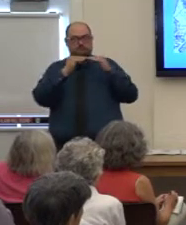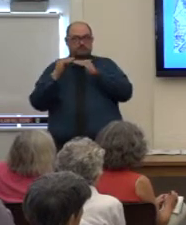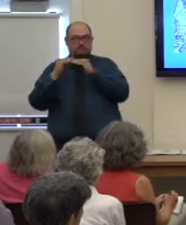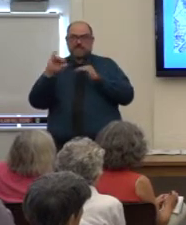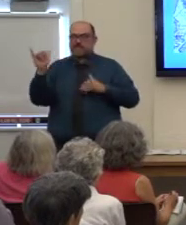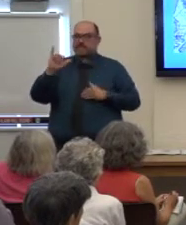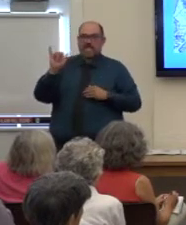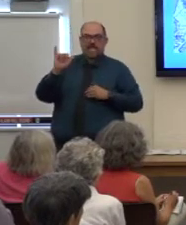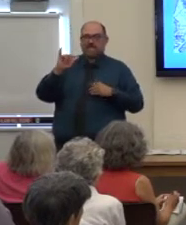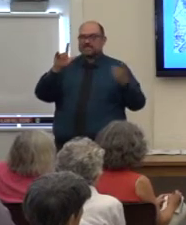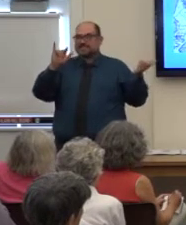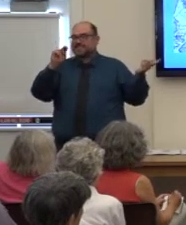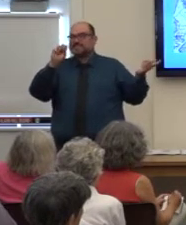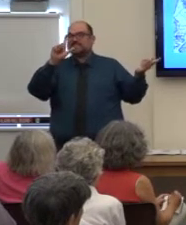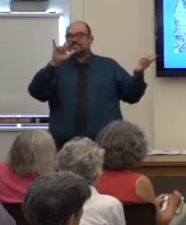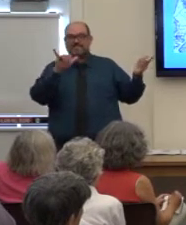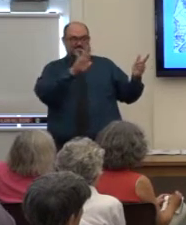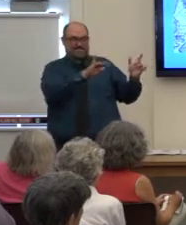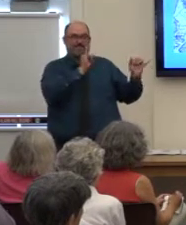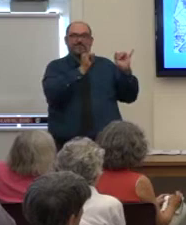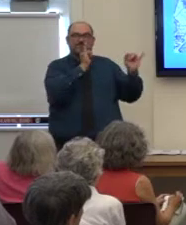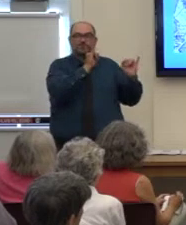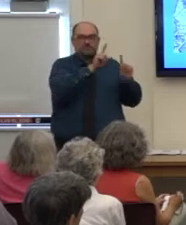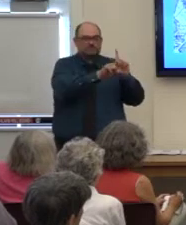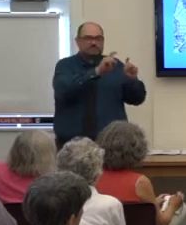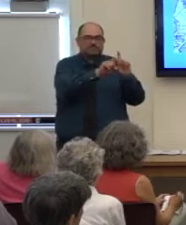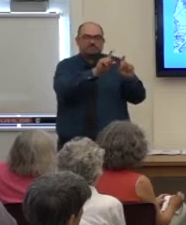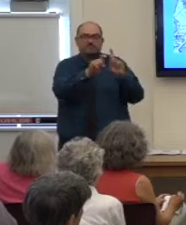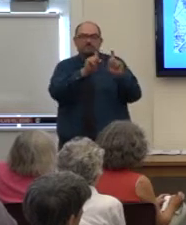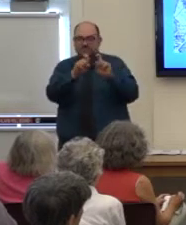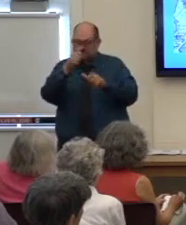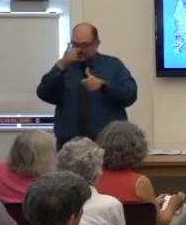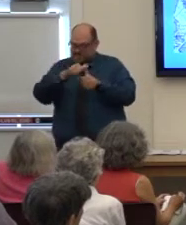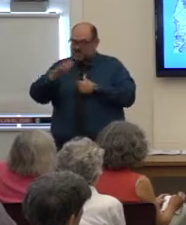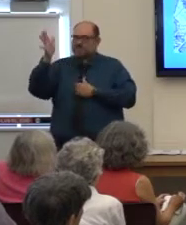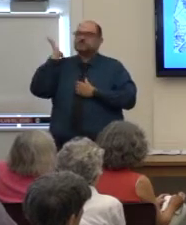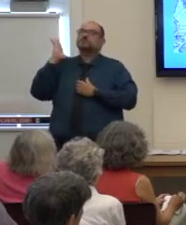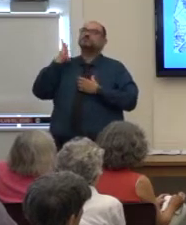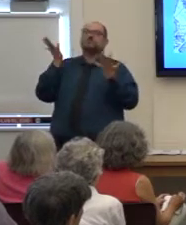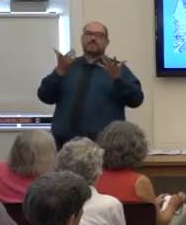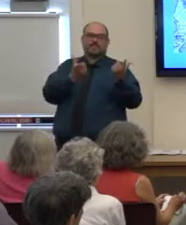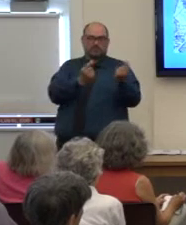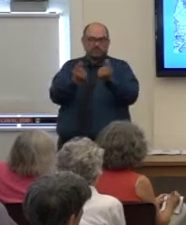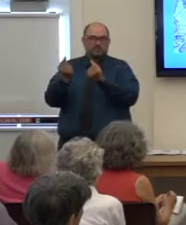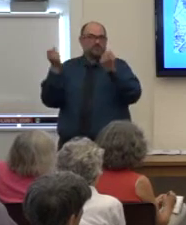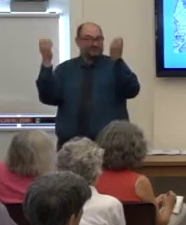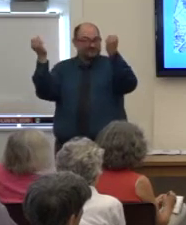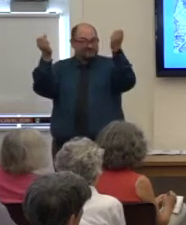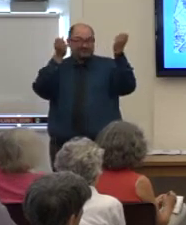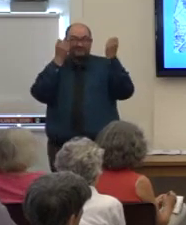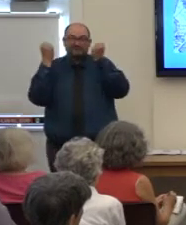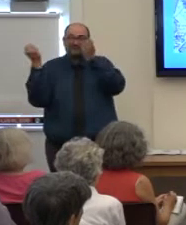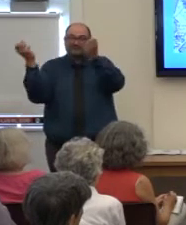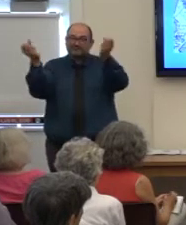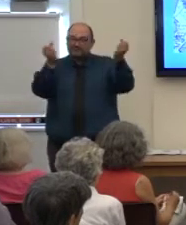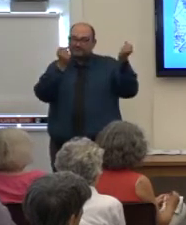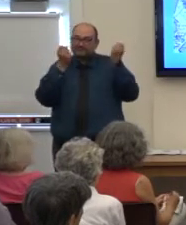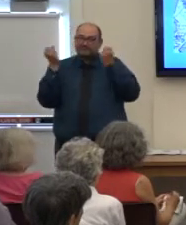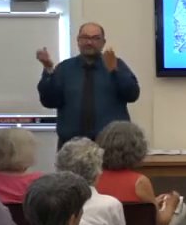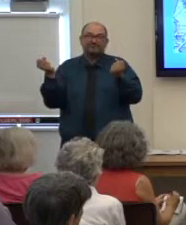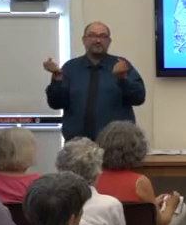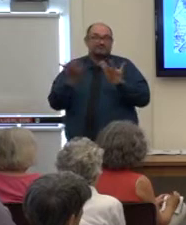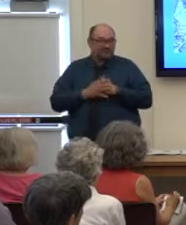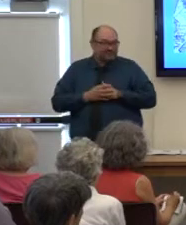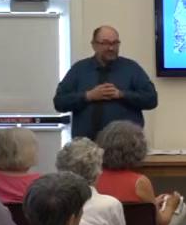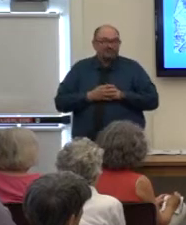remember their descendants doing in the early 20th century, did the hearing members